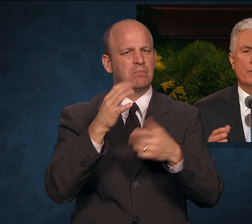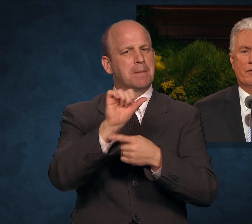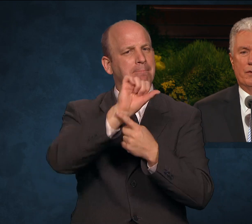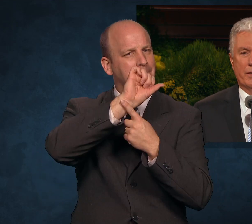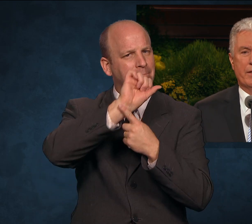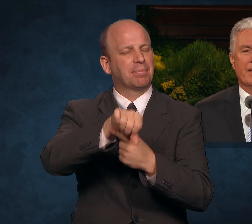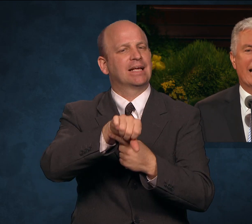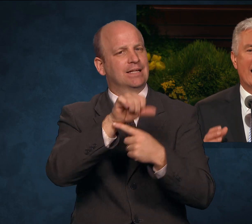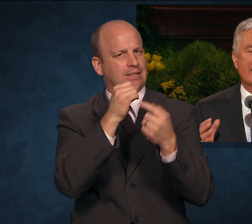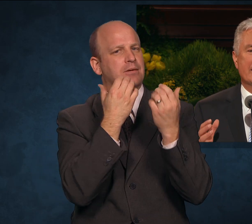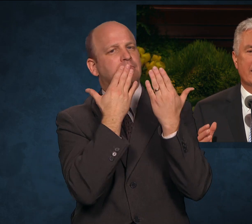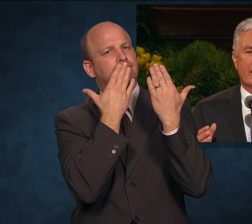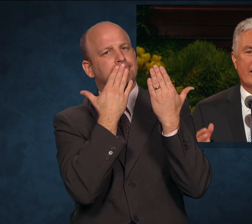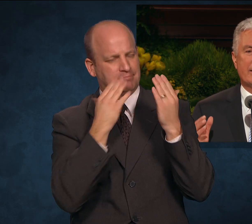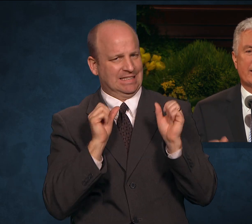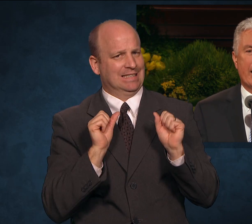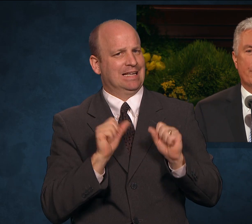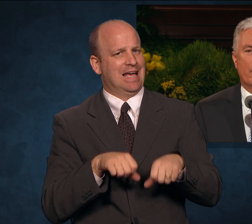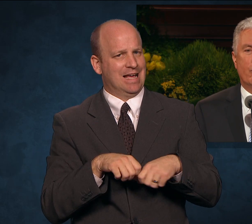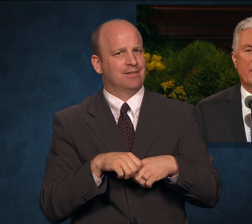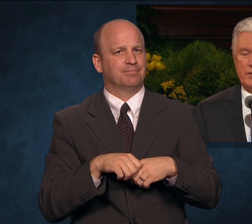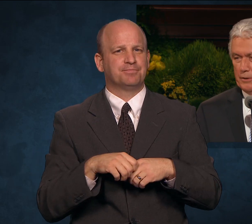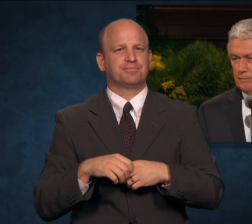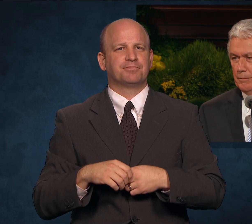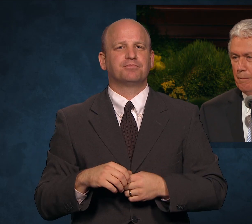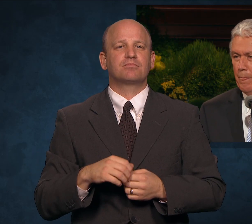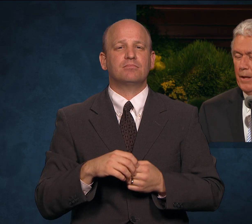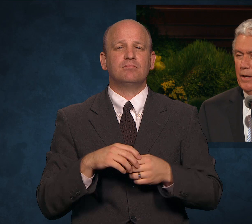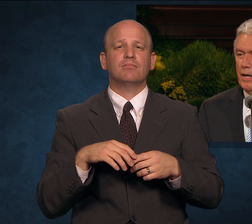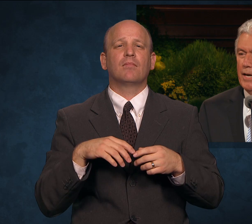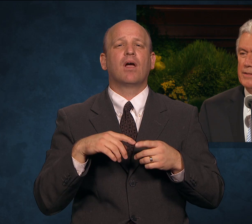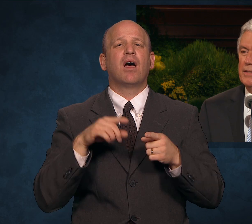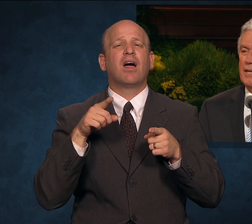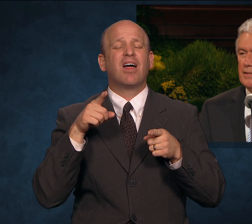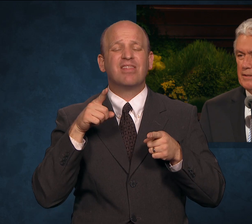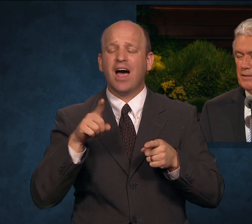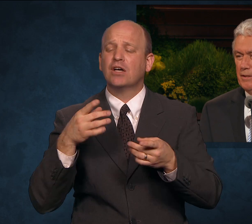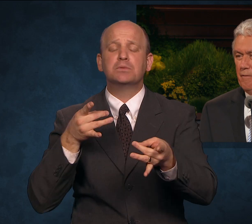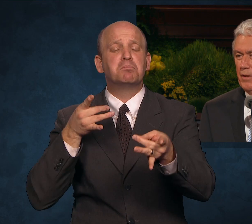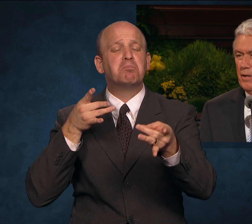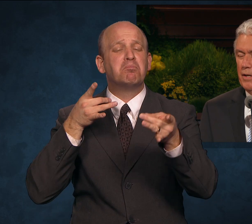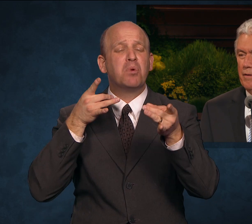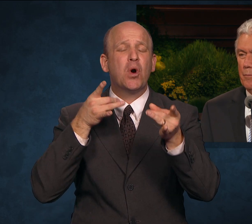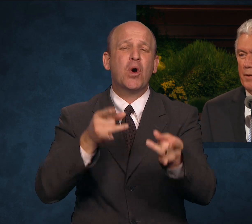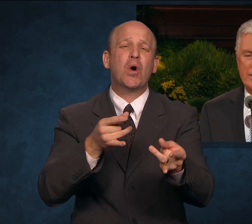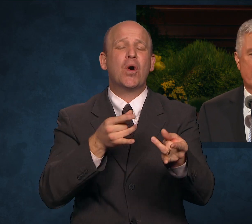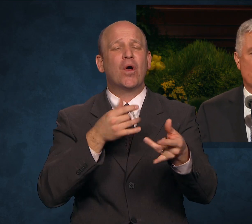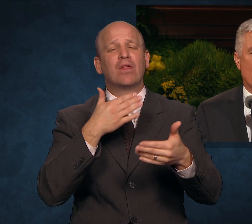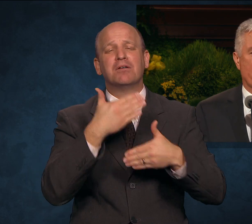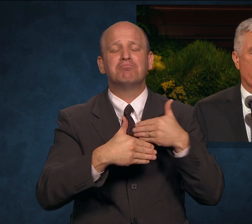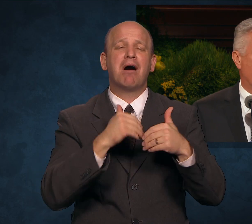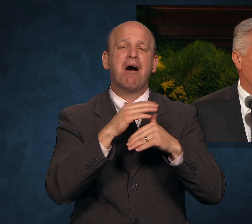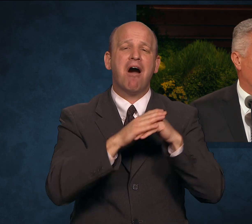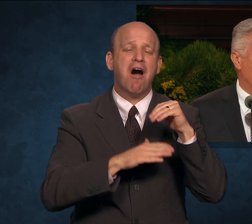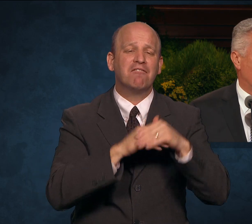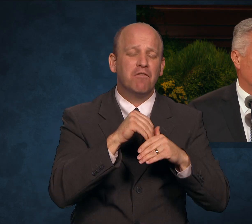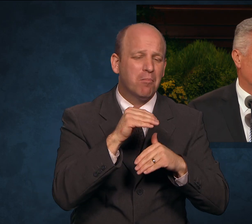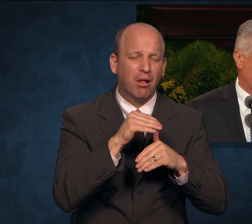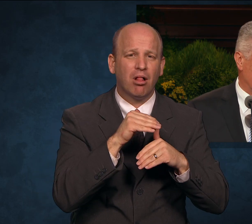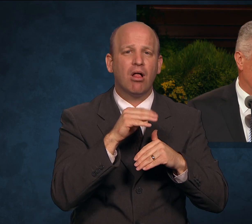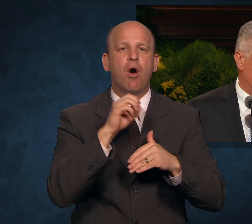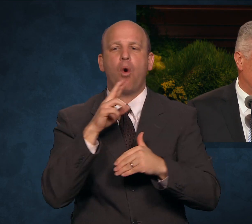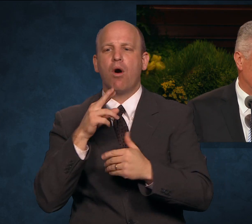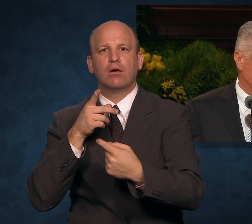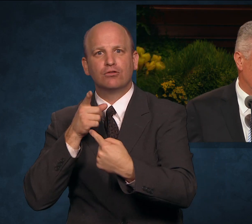as beautifully in the icy landscape of winter as it does in the Blessed warmth